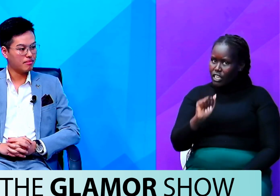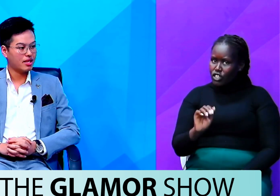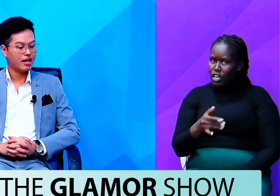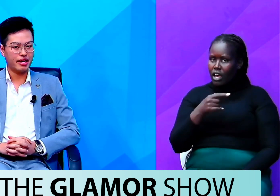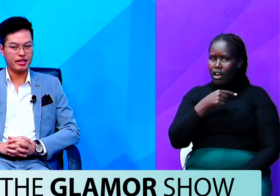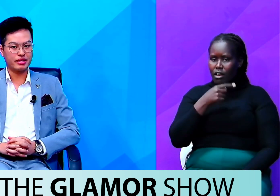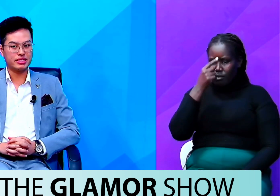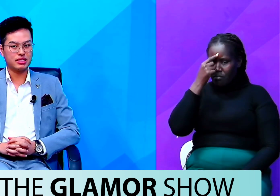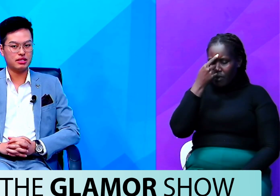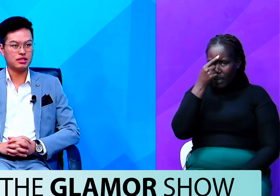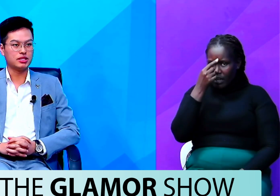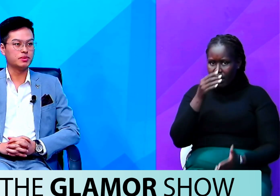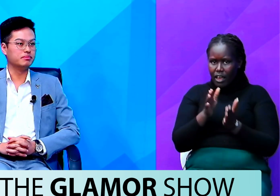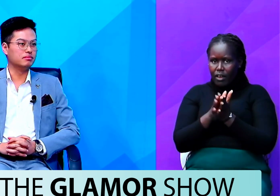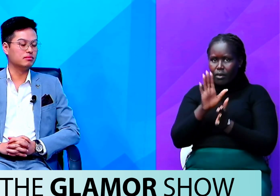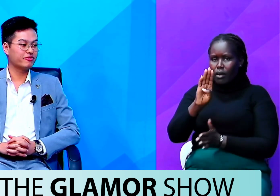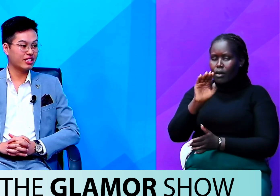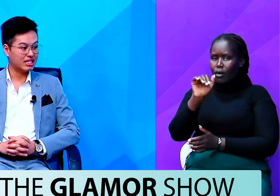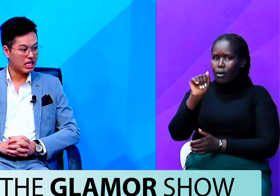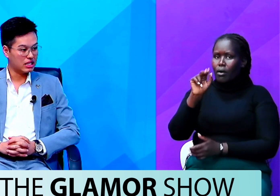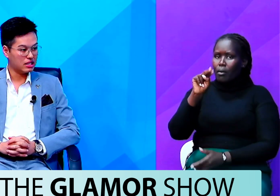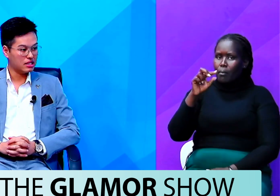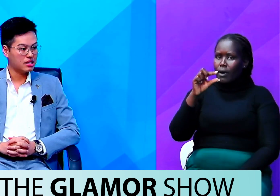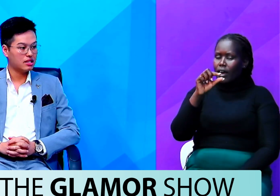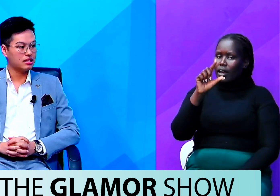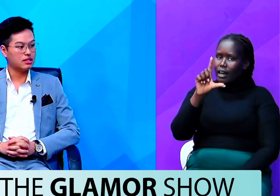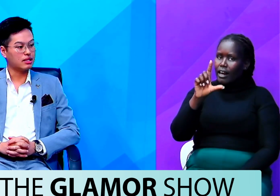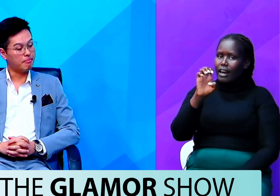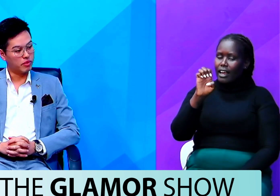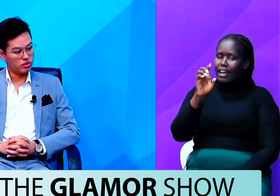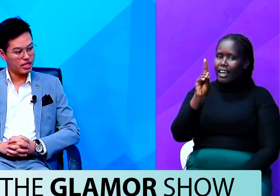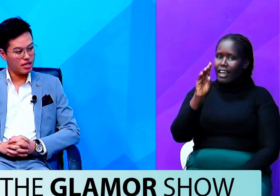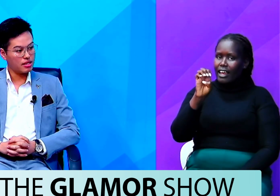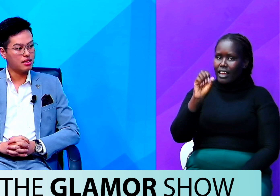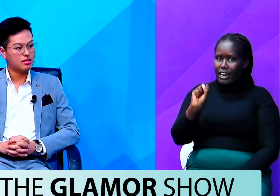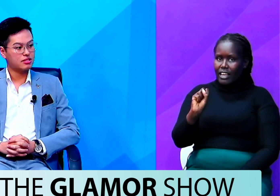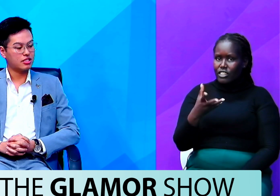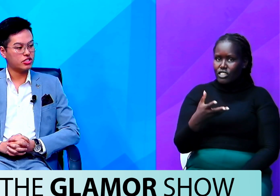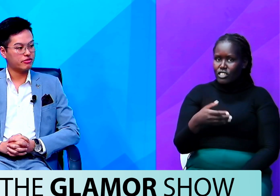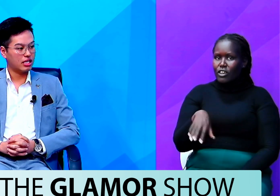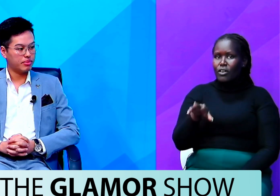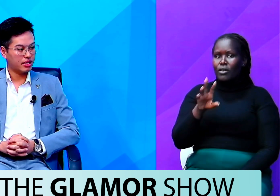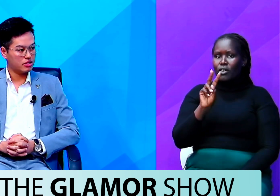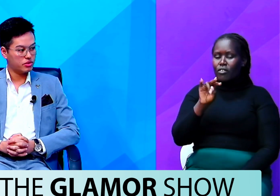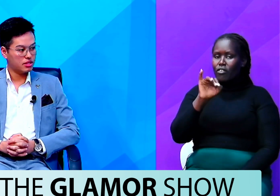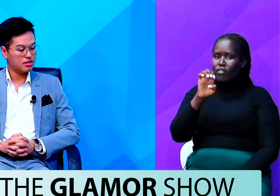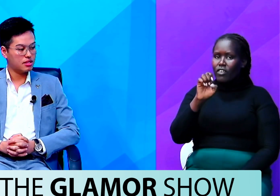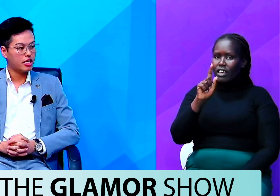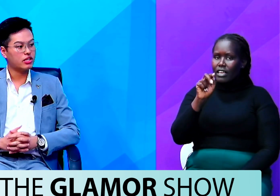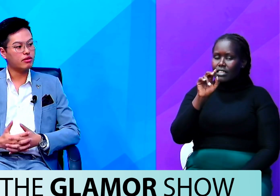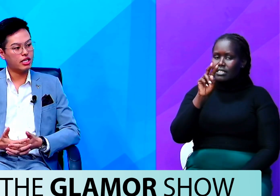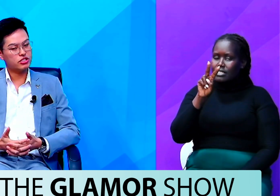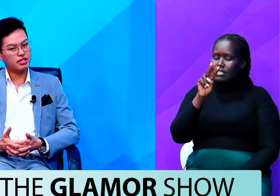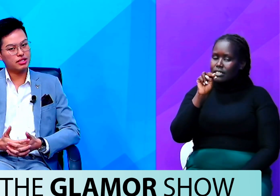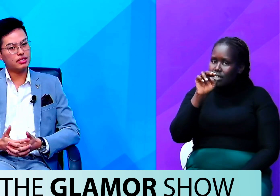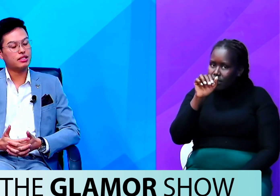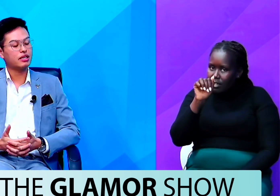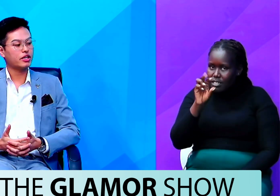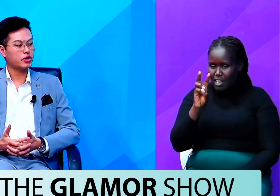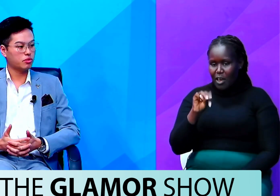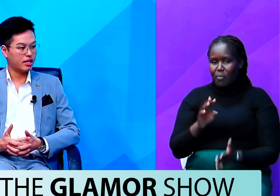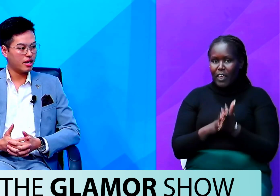India, and Vietnam, Cambodia, such developing countries. You know,